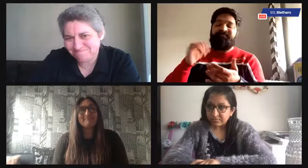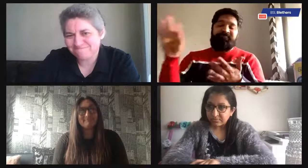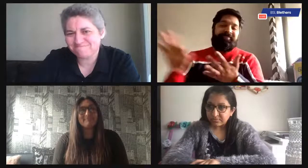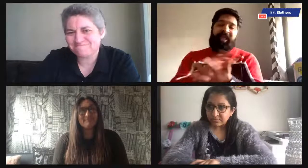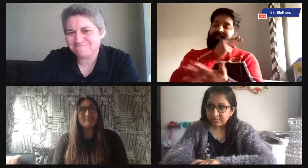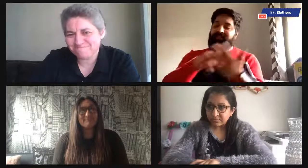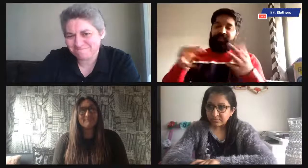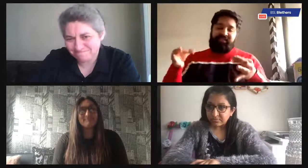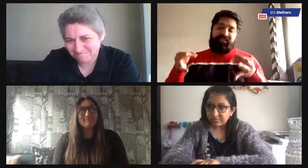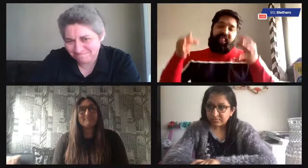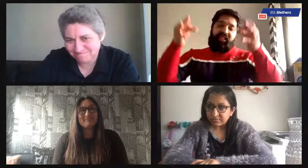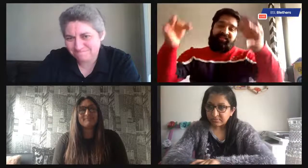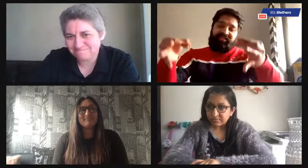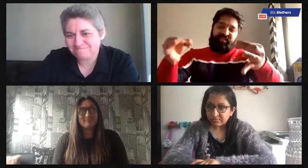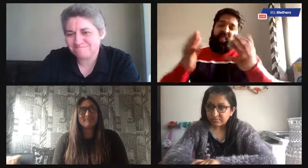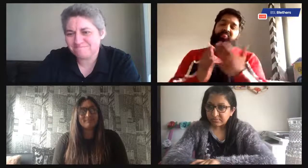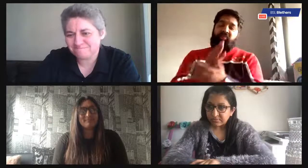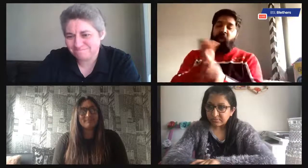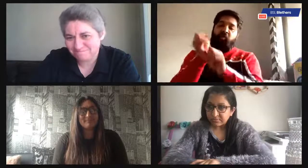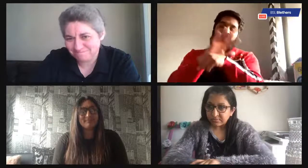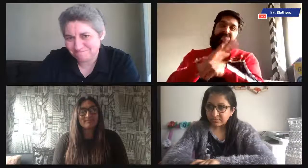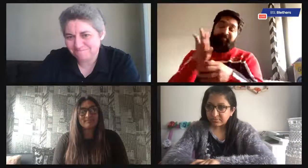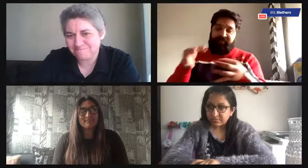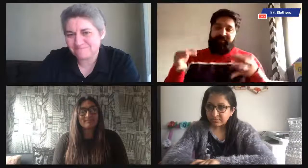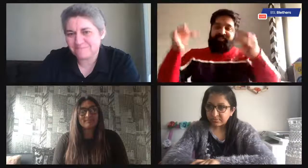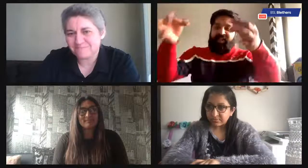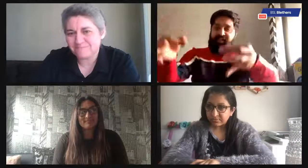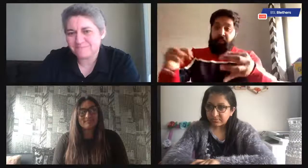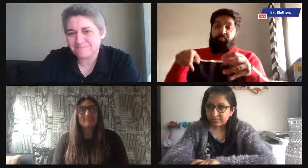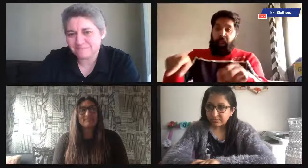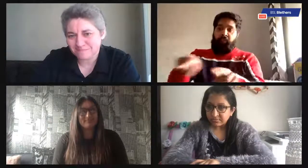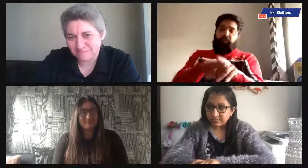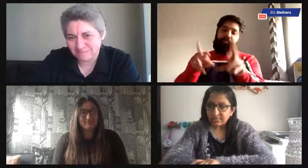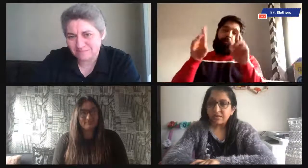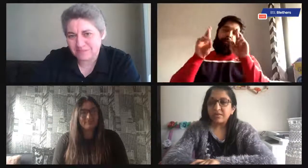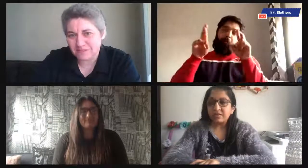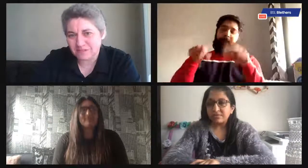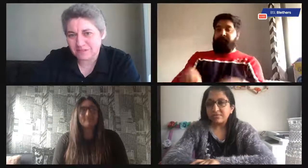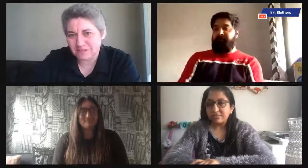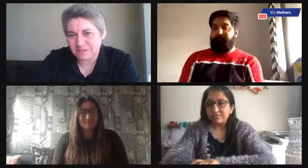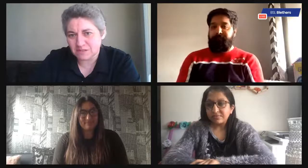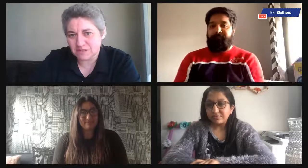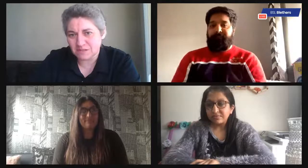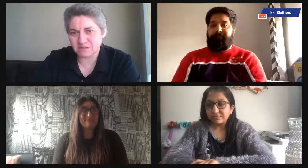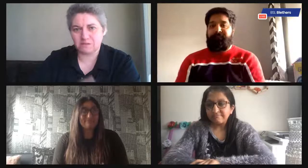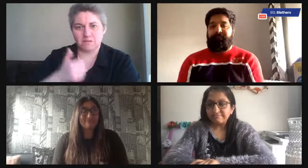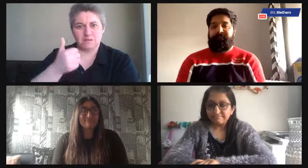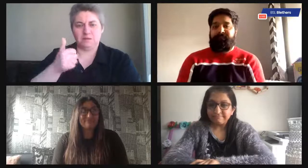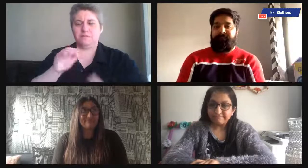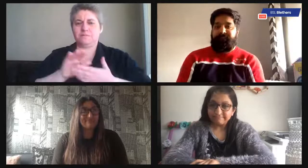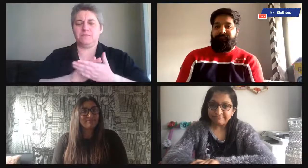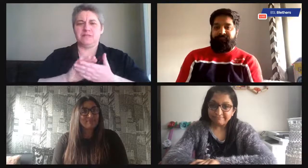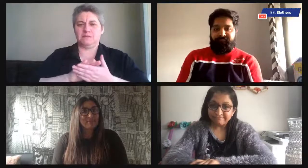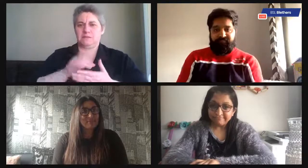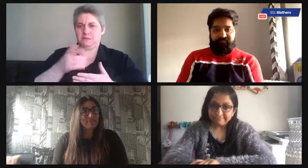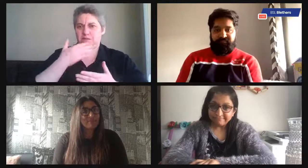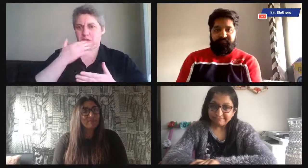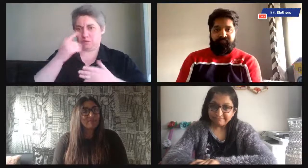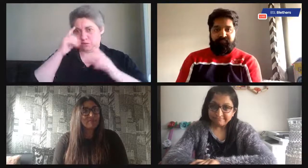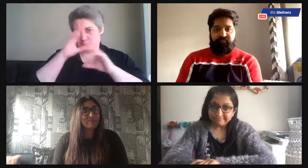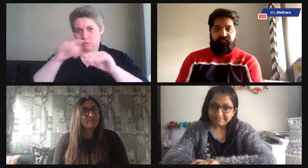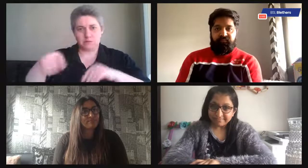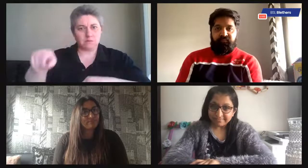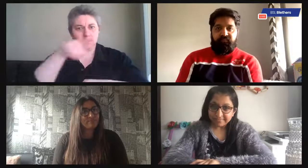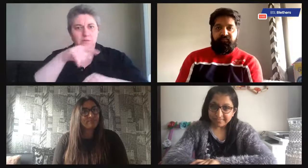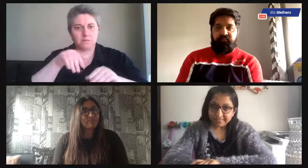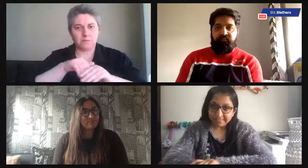happened last year, but because of COVID and the restrictions, it was postponed to this year. So hopefully, fingers crossed, it still